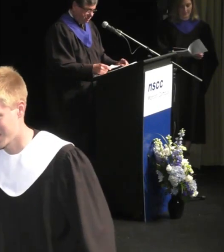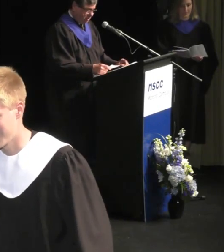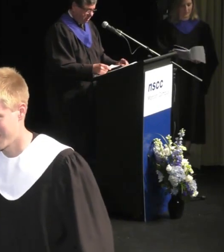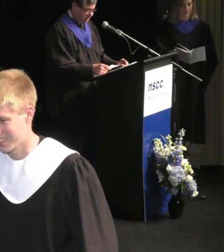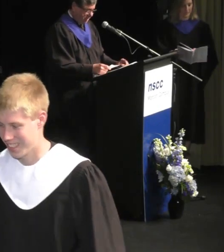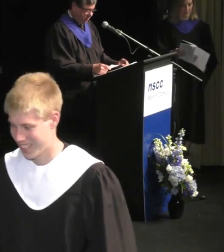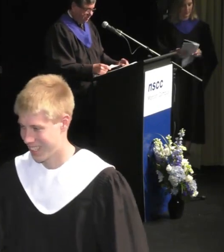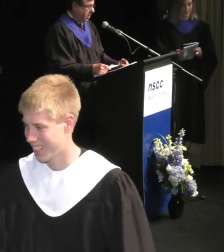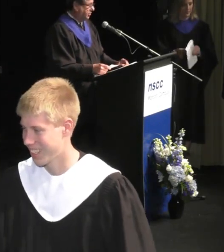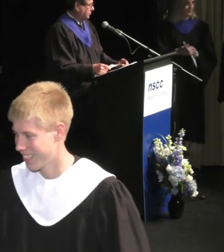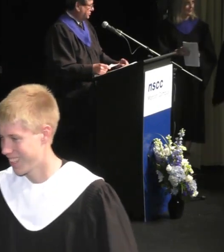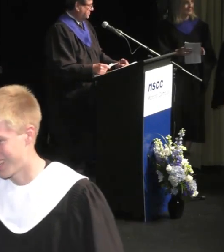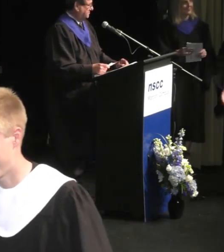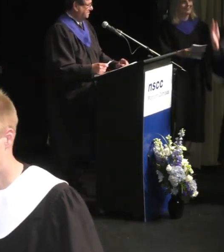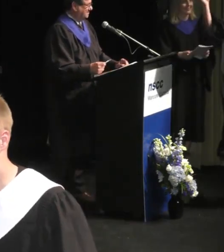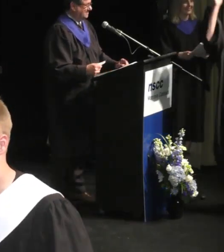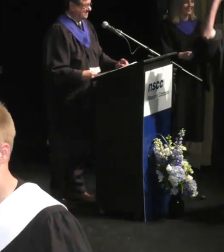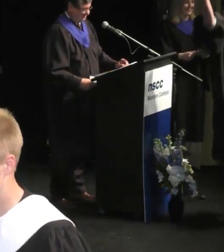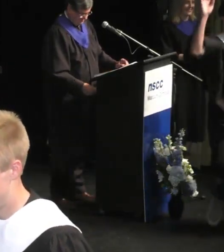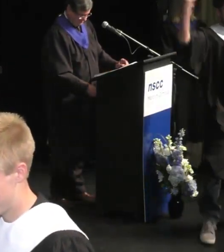Jenu Saunier with honors.